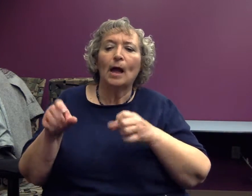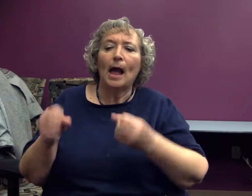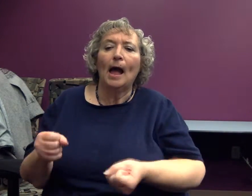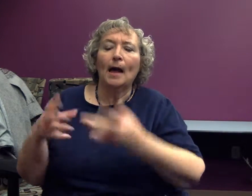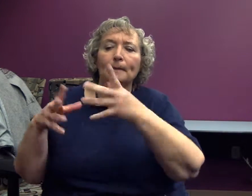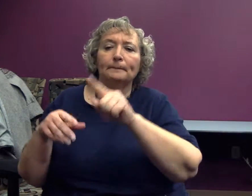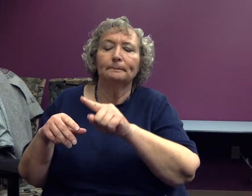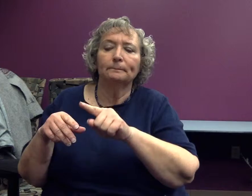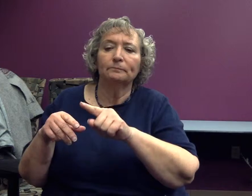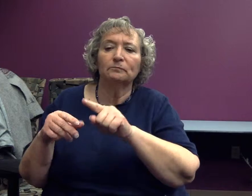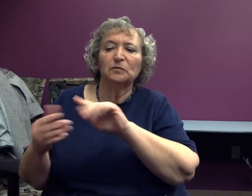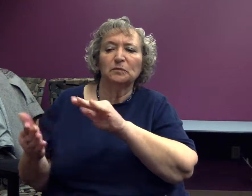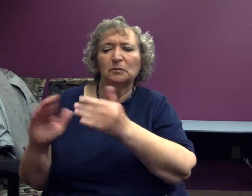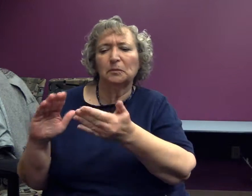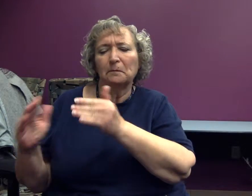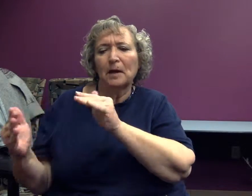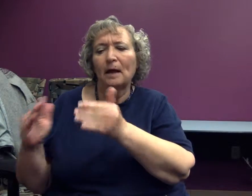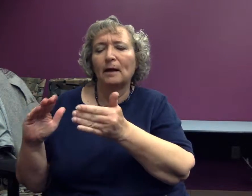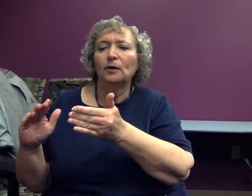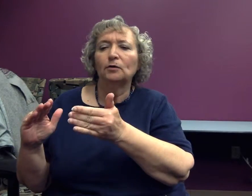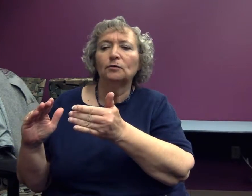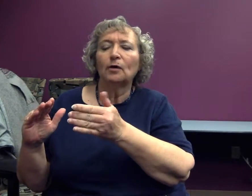rate of evaporation is, what the temperature, and what the rate of temperature.